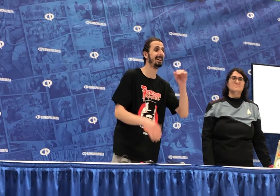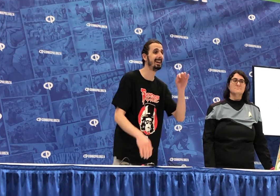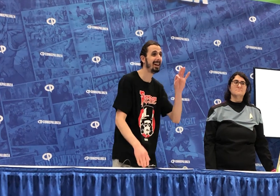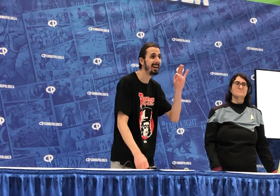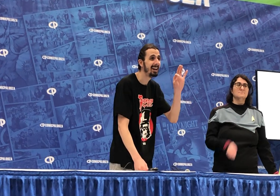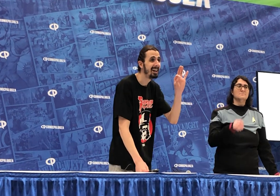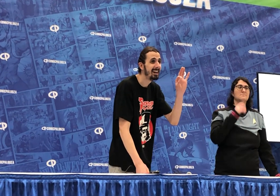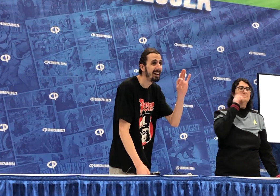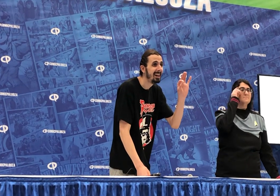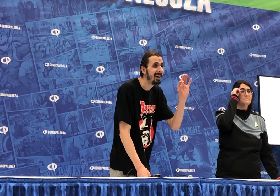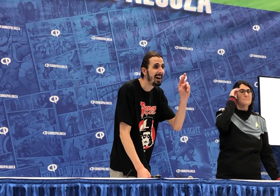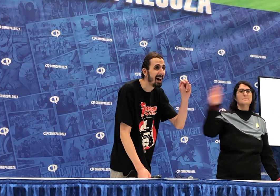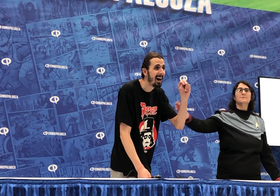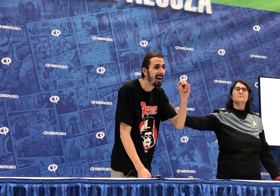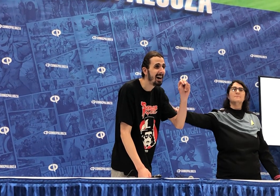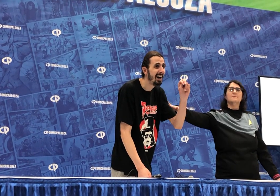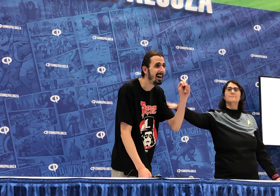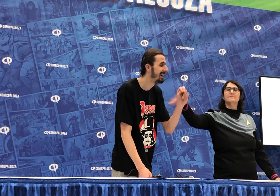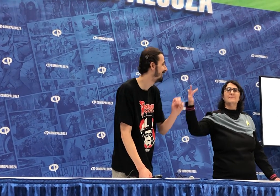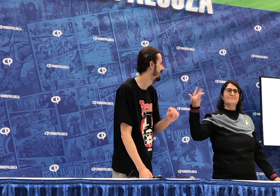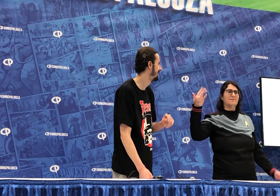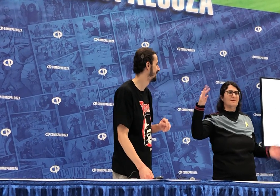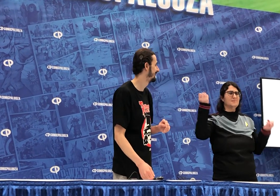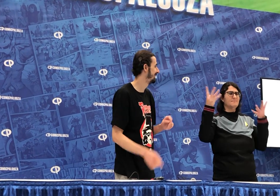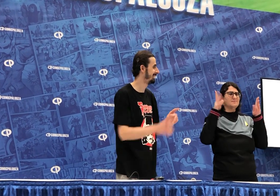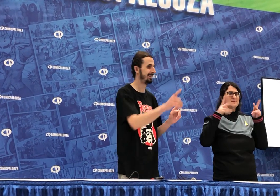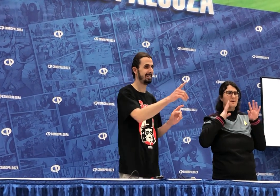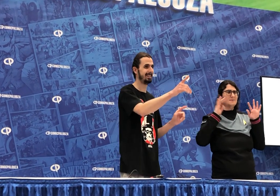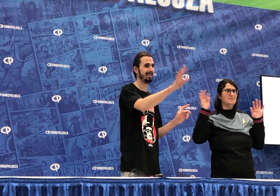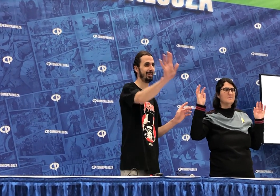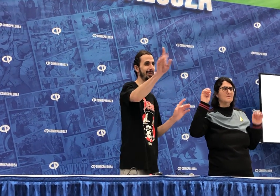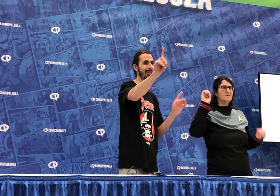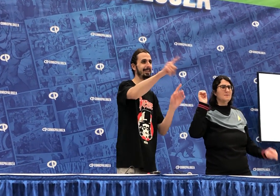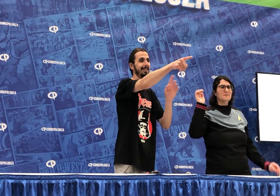For which one? Do you know a sign for World of Warcraft?